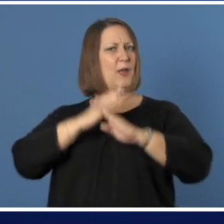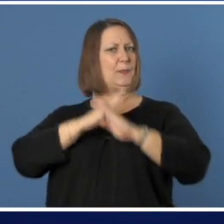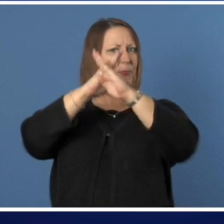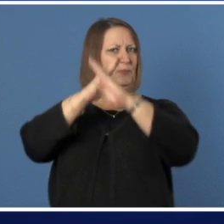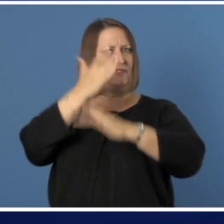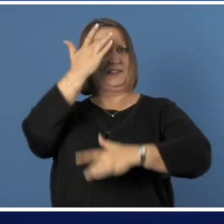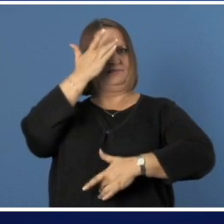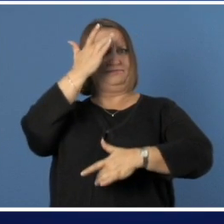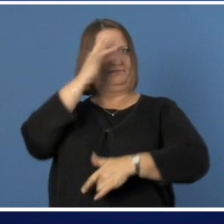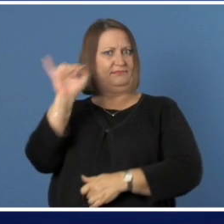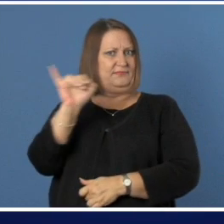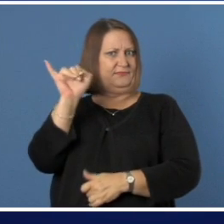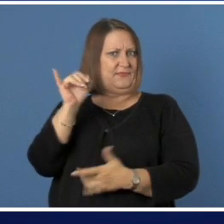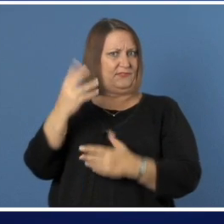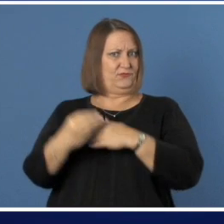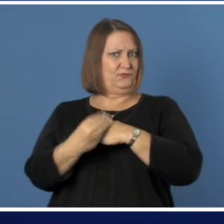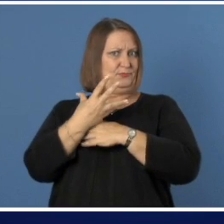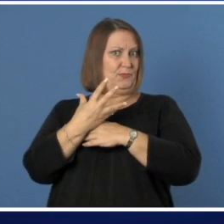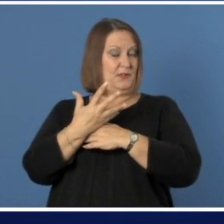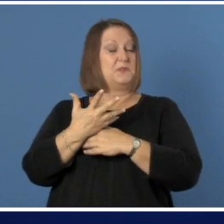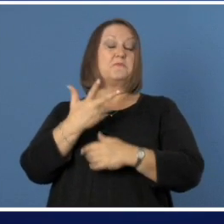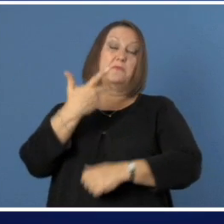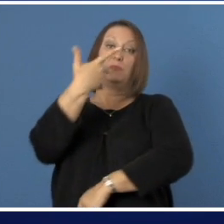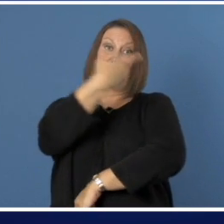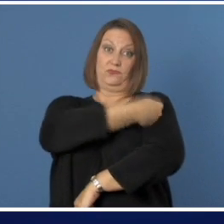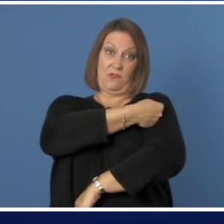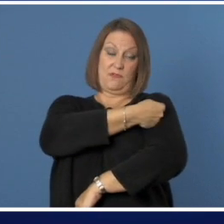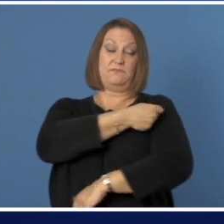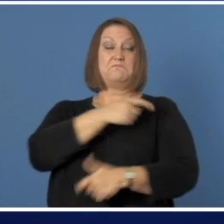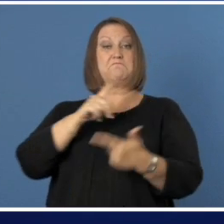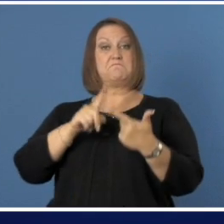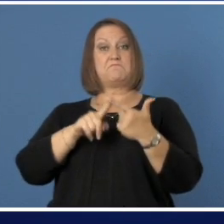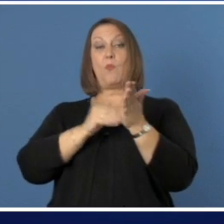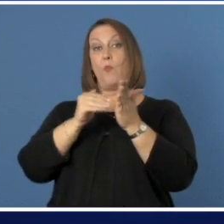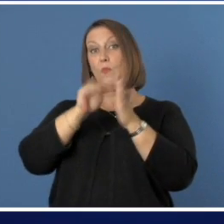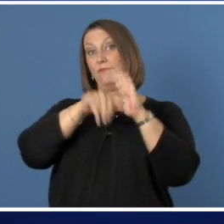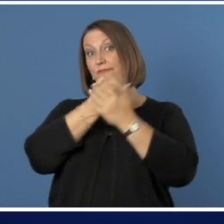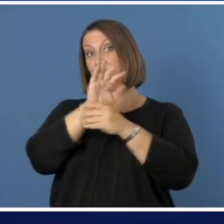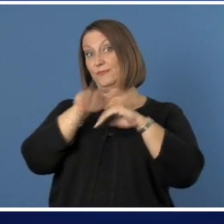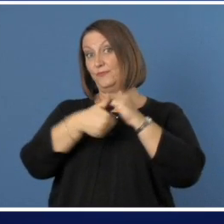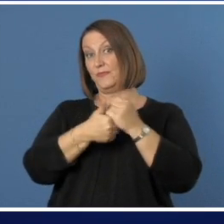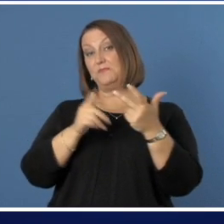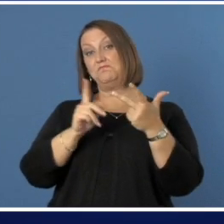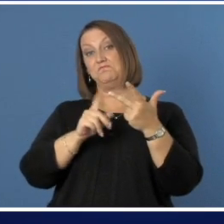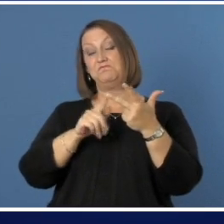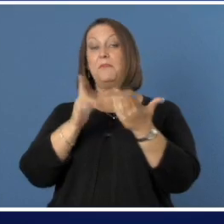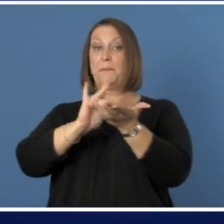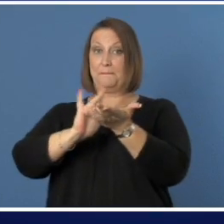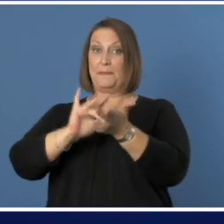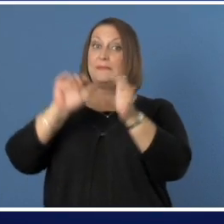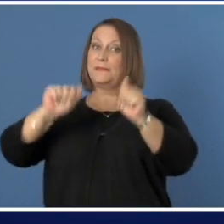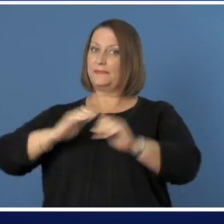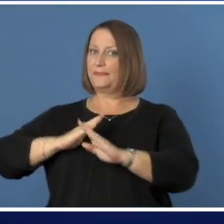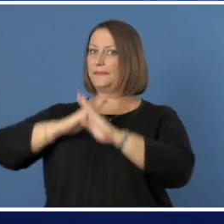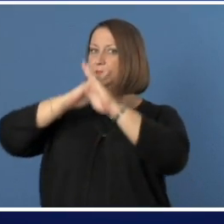Vaccines, proper hand washing, and medicines can help prevent infections.